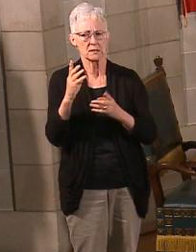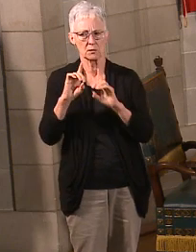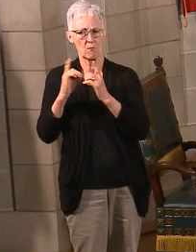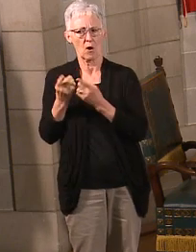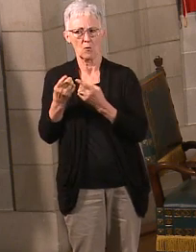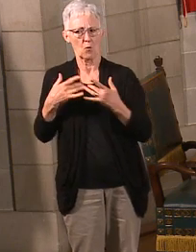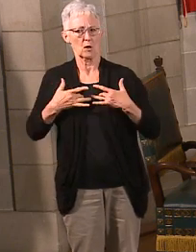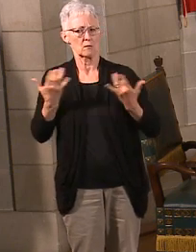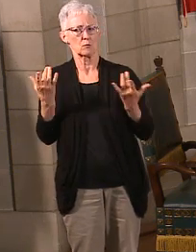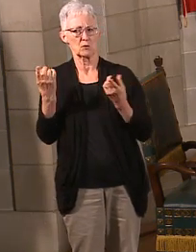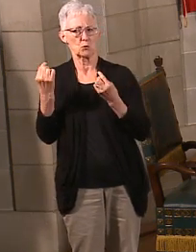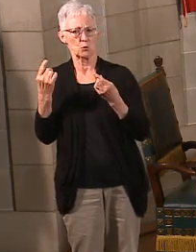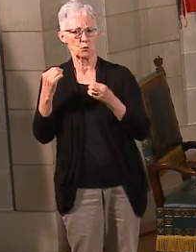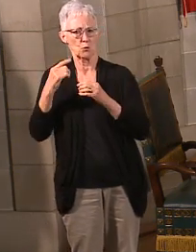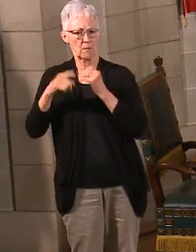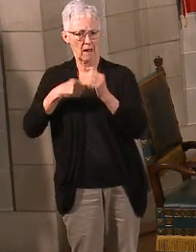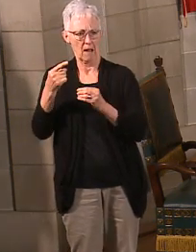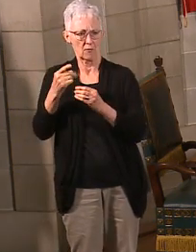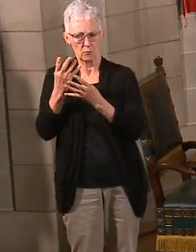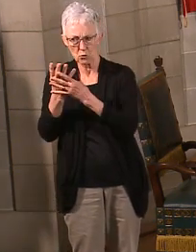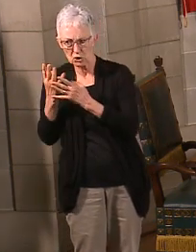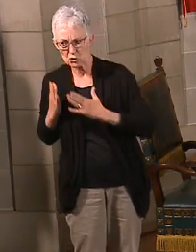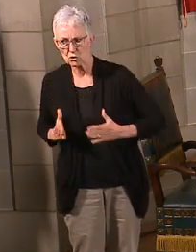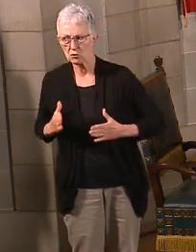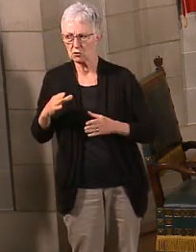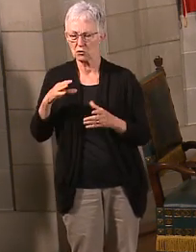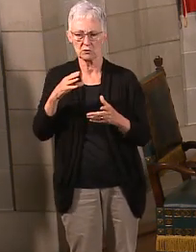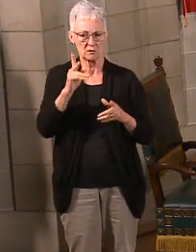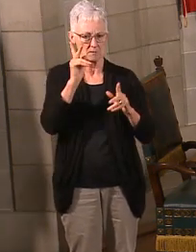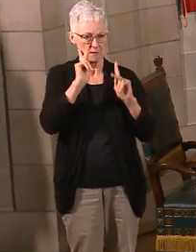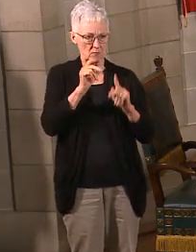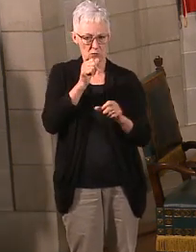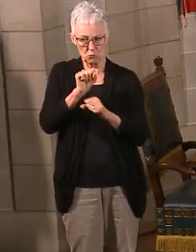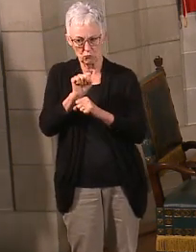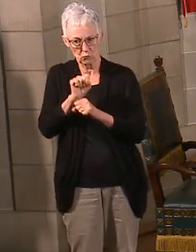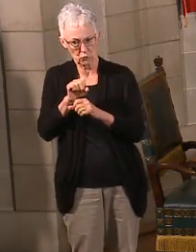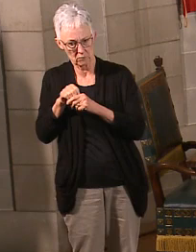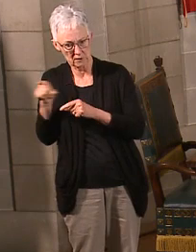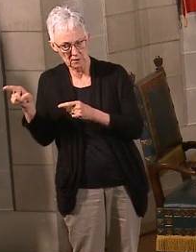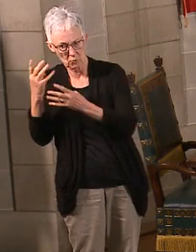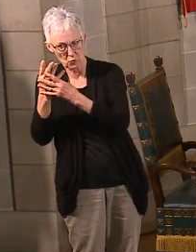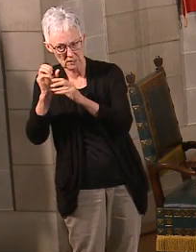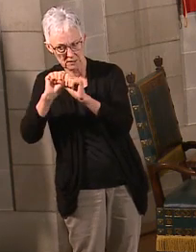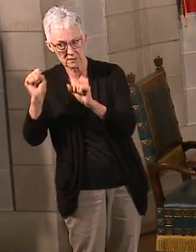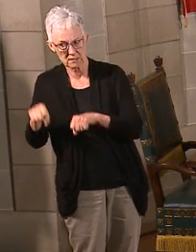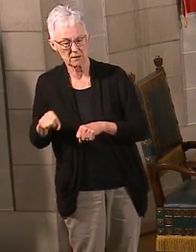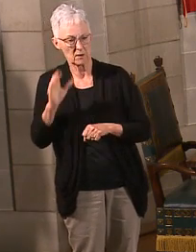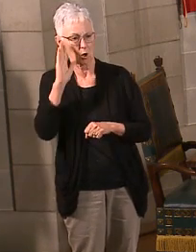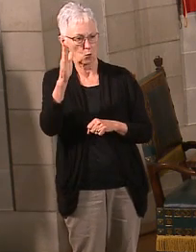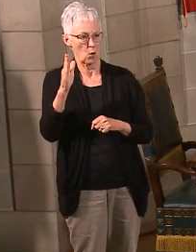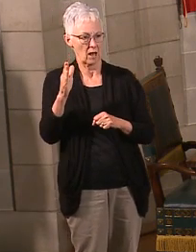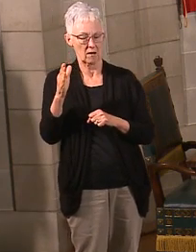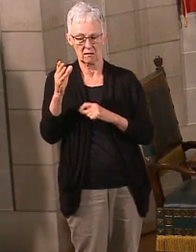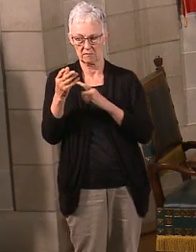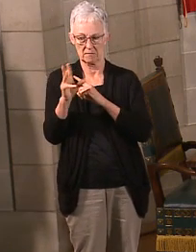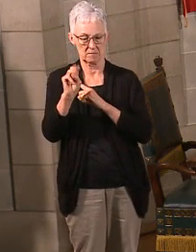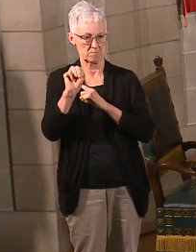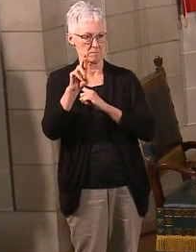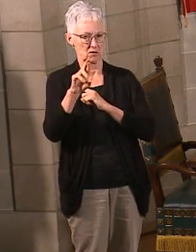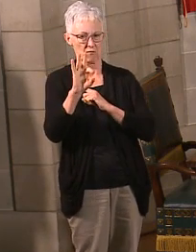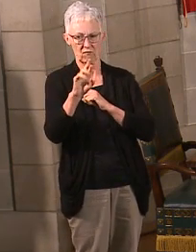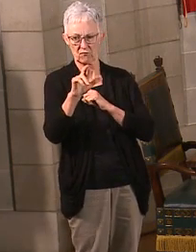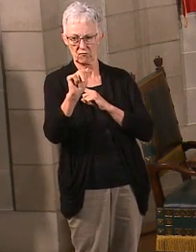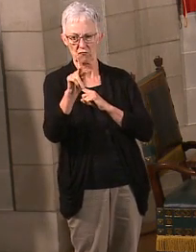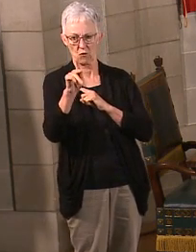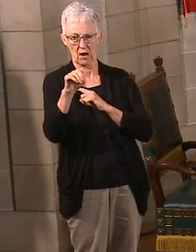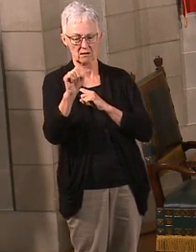So in a minute here, I'm going to call up Scott Frakes, our Director of Corrections, to talk about this. Now, what we have seen from Nebraskans is people coming